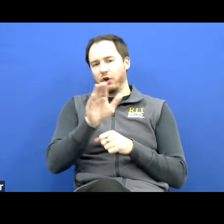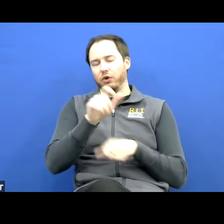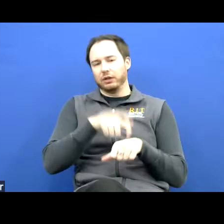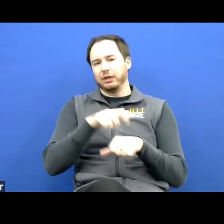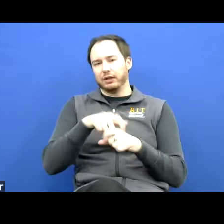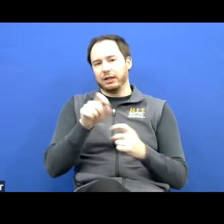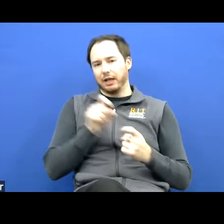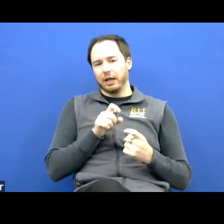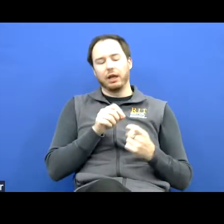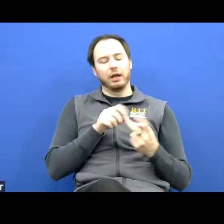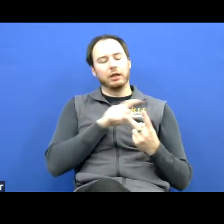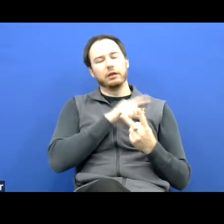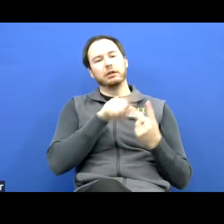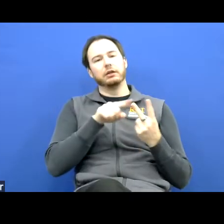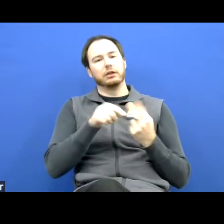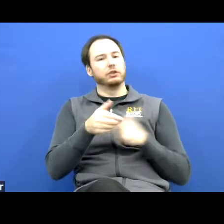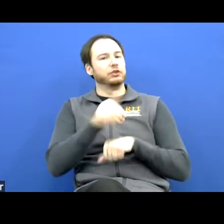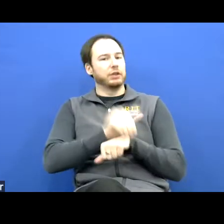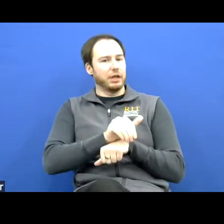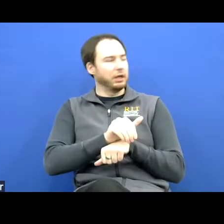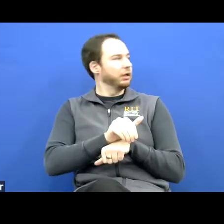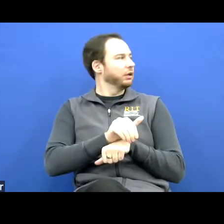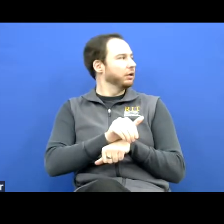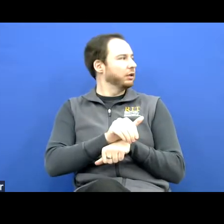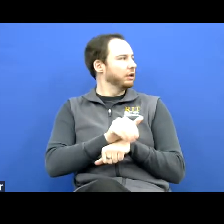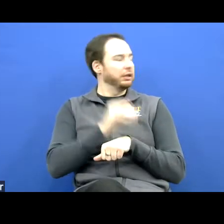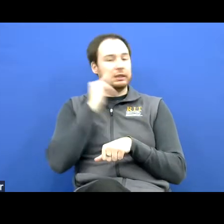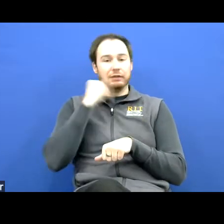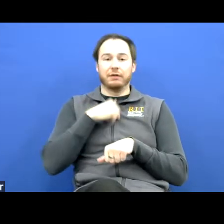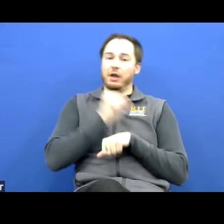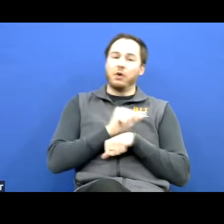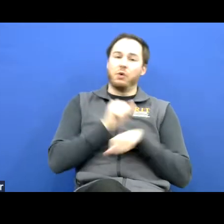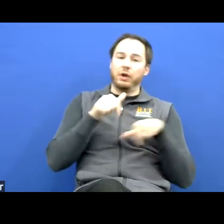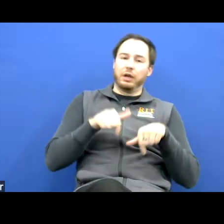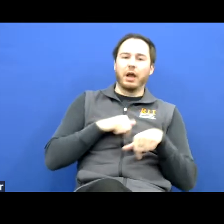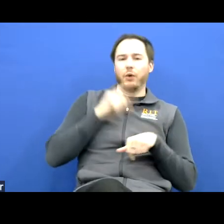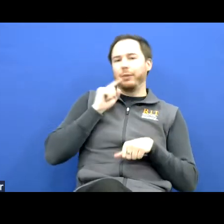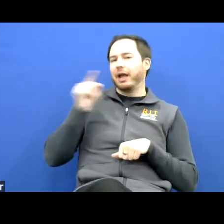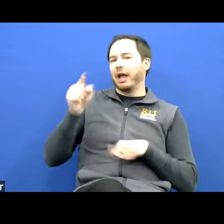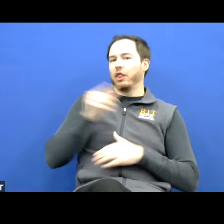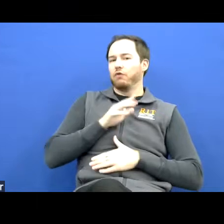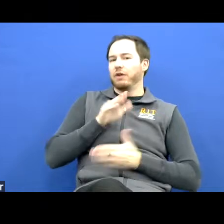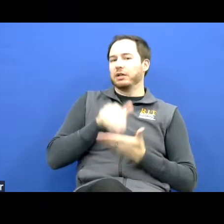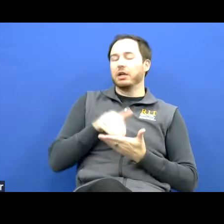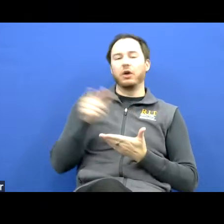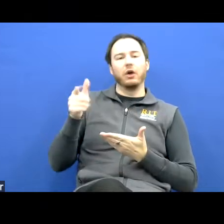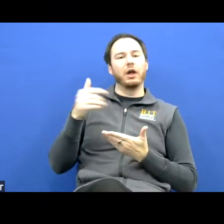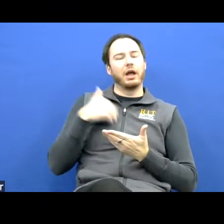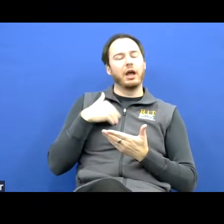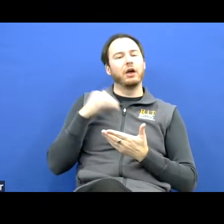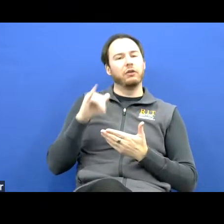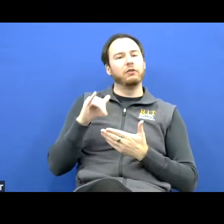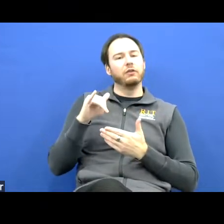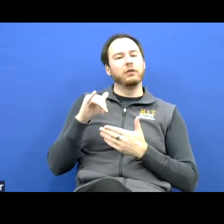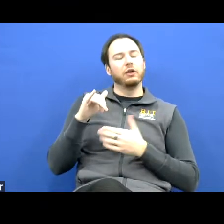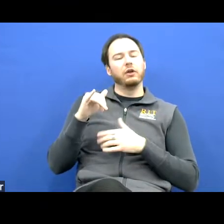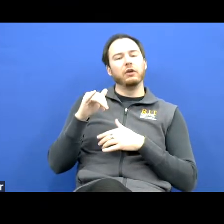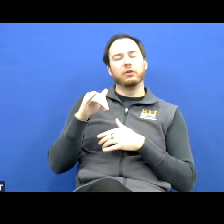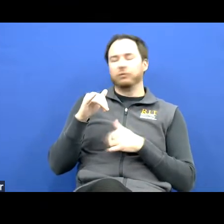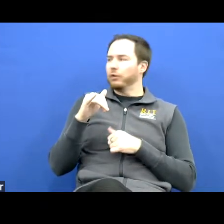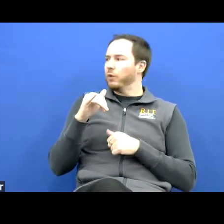And tonight, if I wasn't working here, I'd be at the Rec Center. They have the Elks Lodge free throw shooting